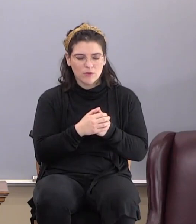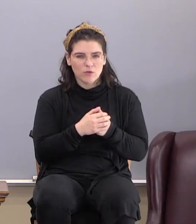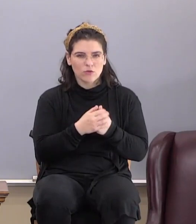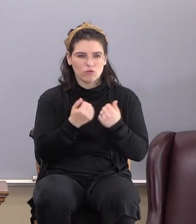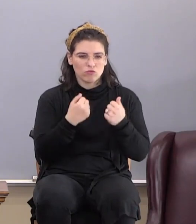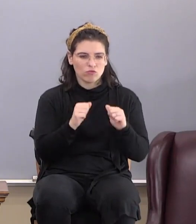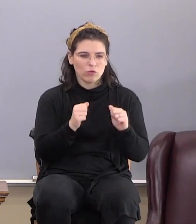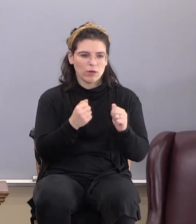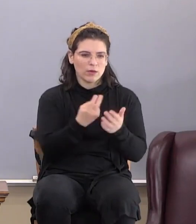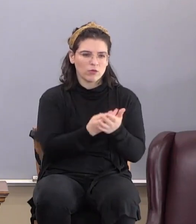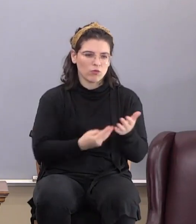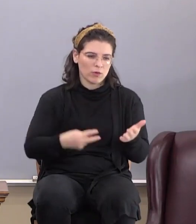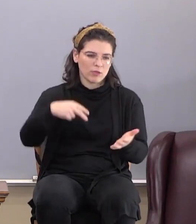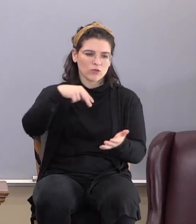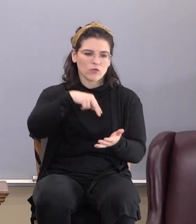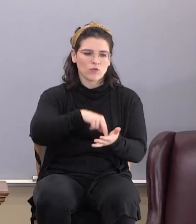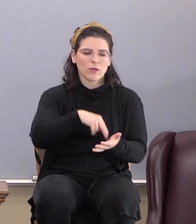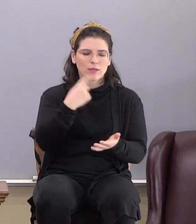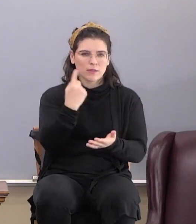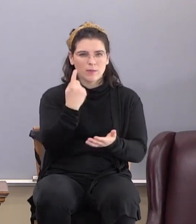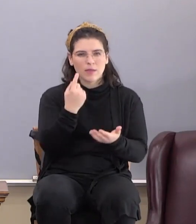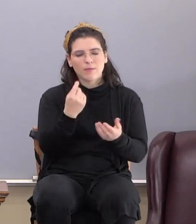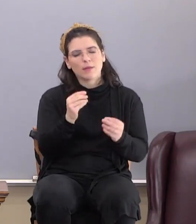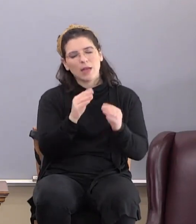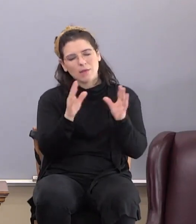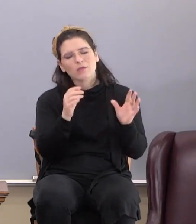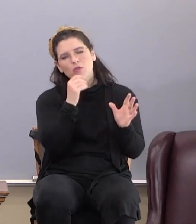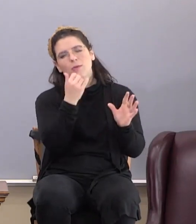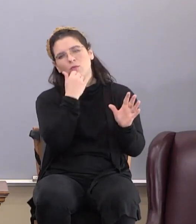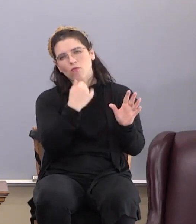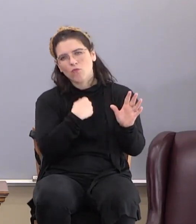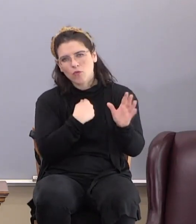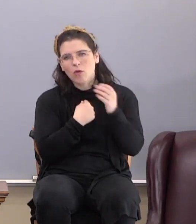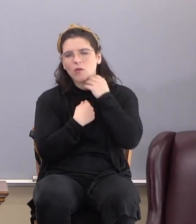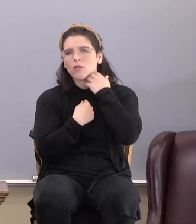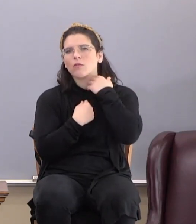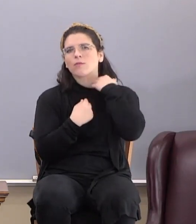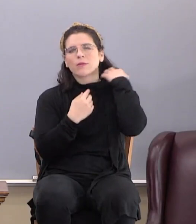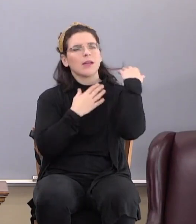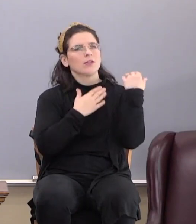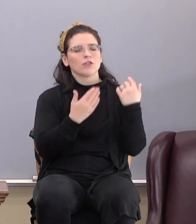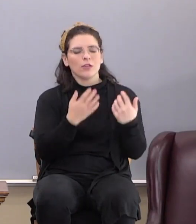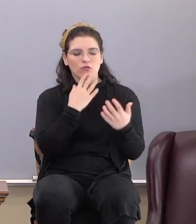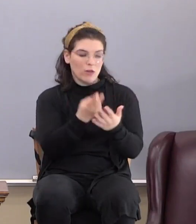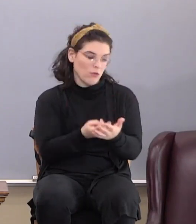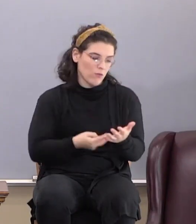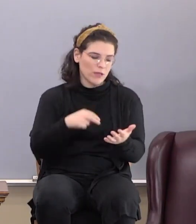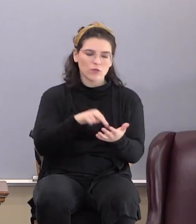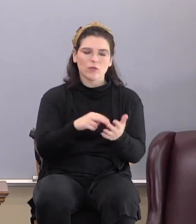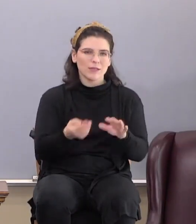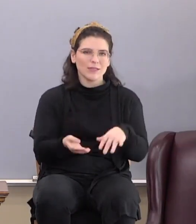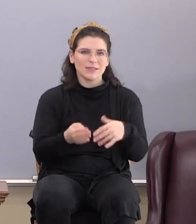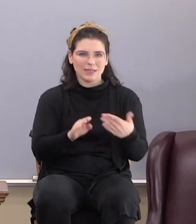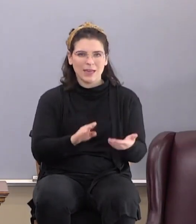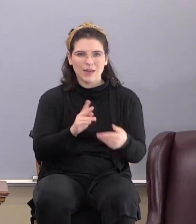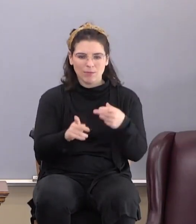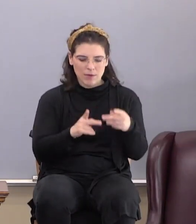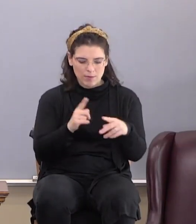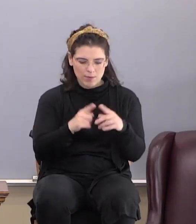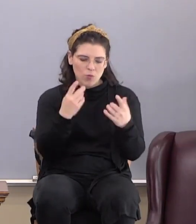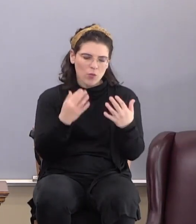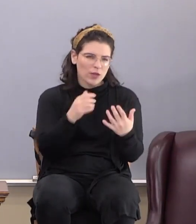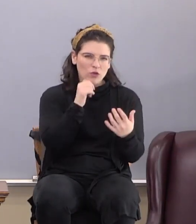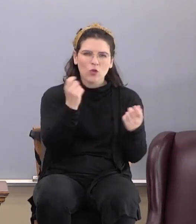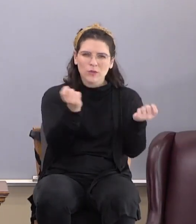they're trying to resurrect something. I mean, obviously, don't get me wrong. I'm not suggesting they're trying to resurrect dead people. But wait a minute.